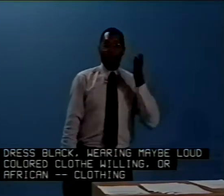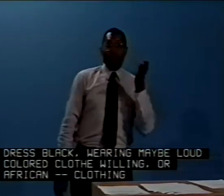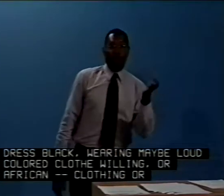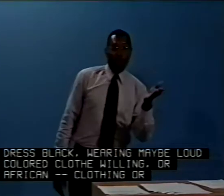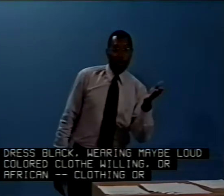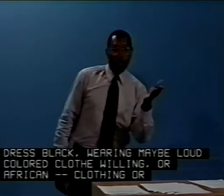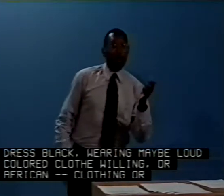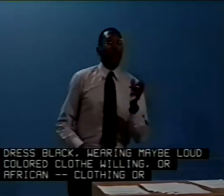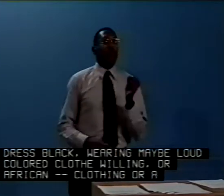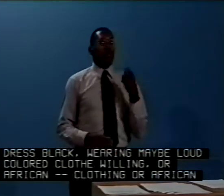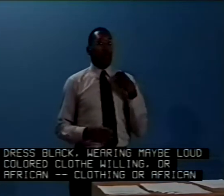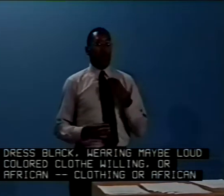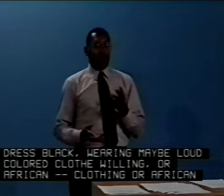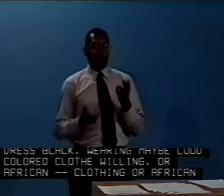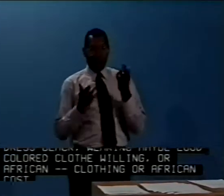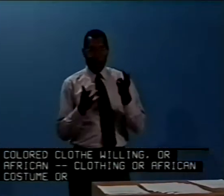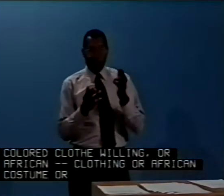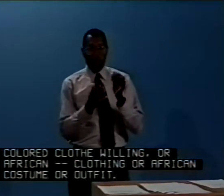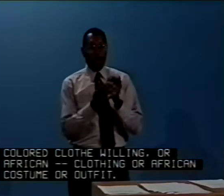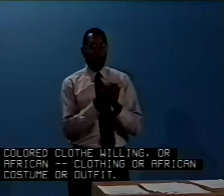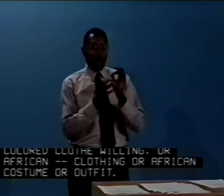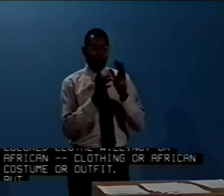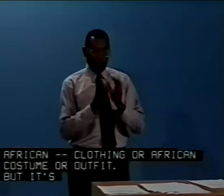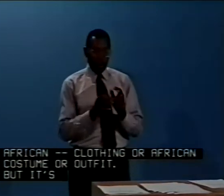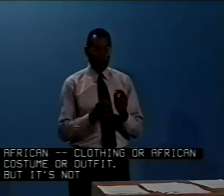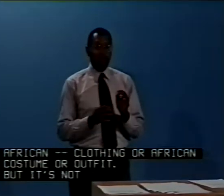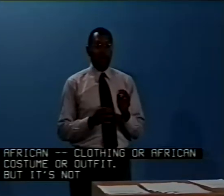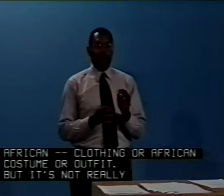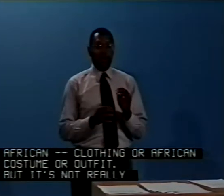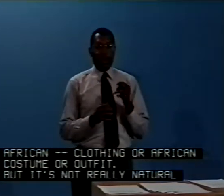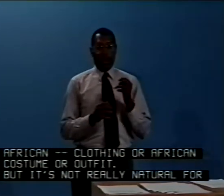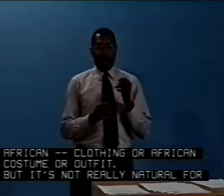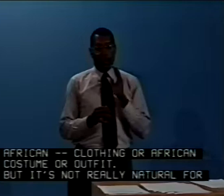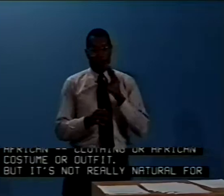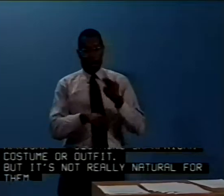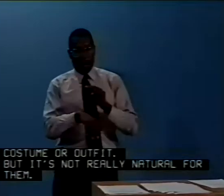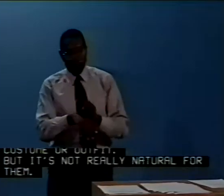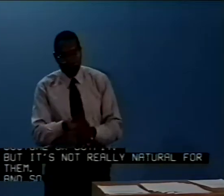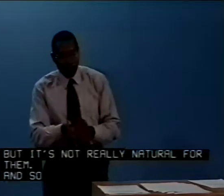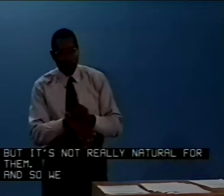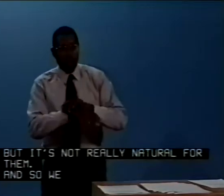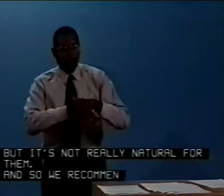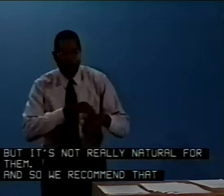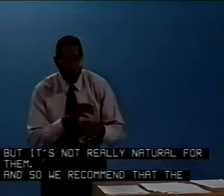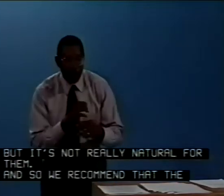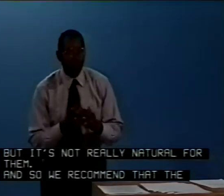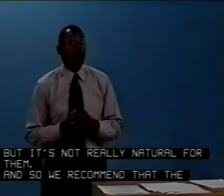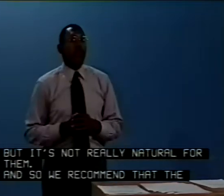But it's not really natural for them. And so we recommend that the interpreter be natural and